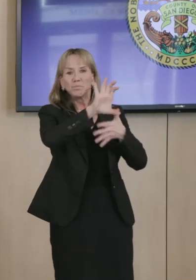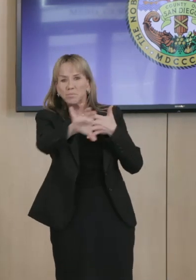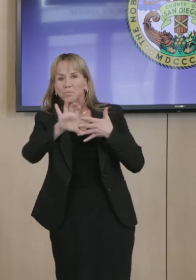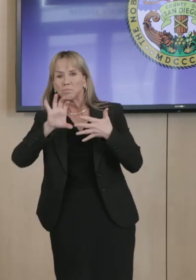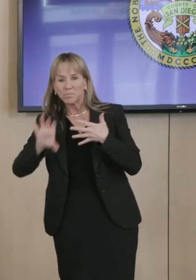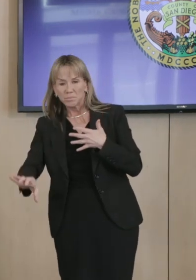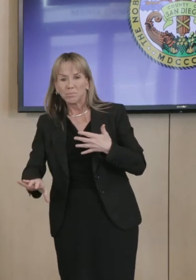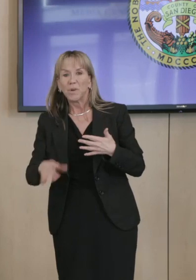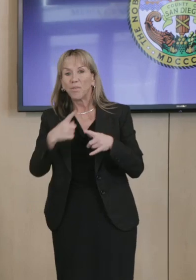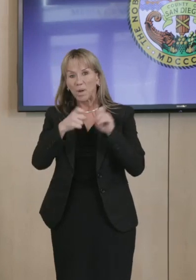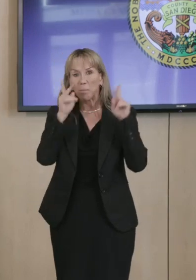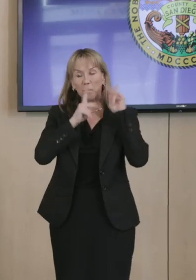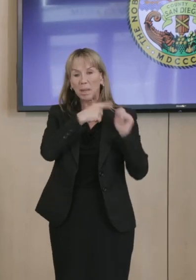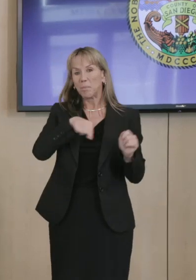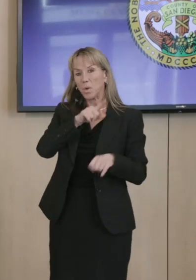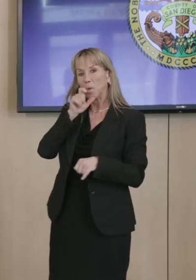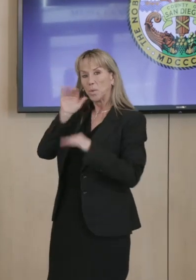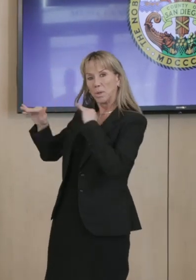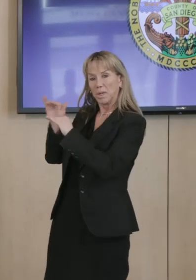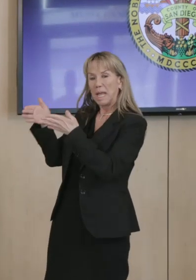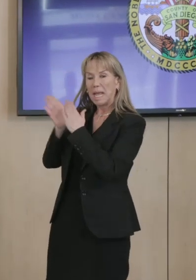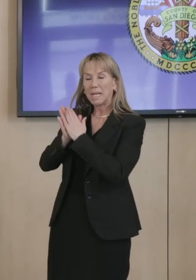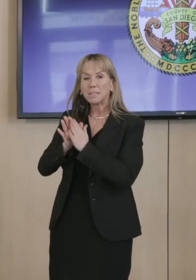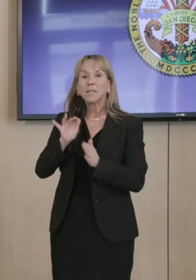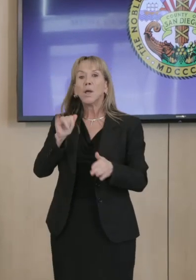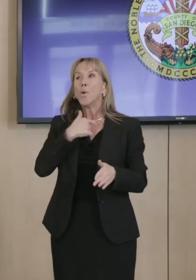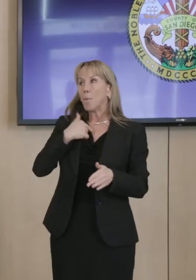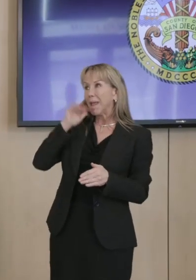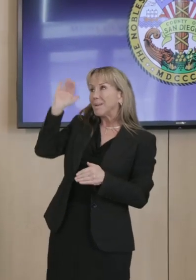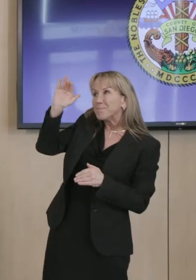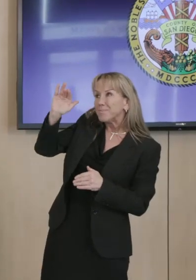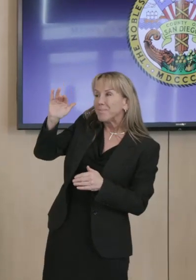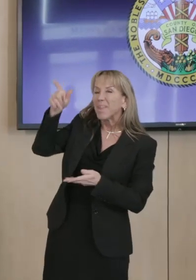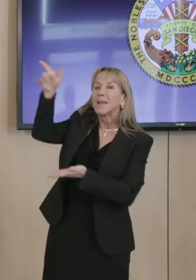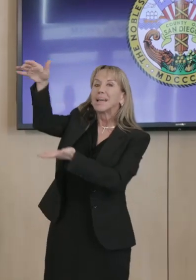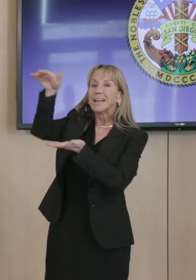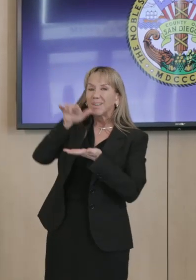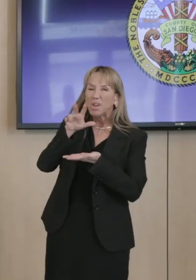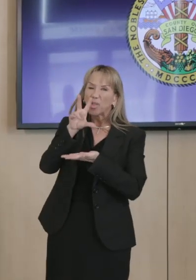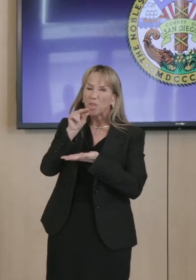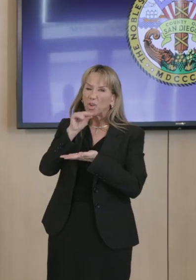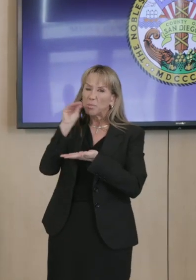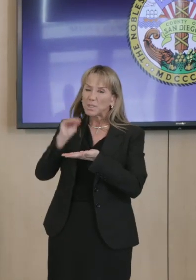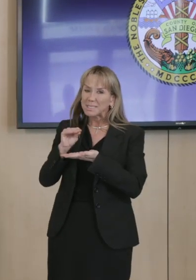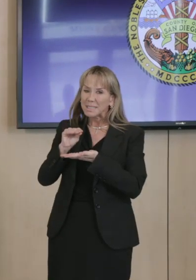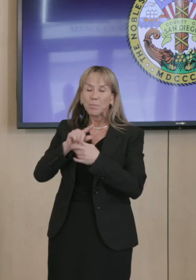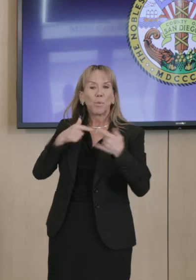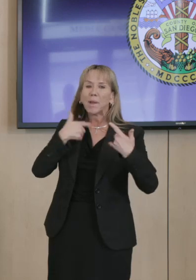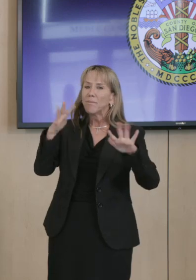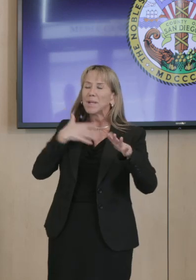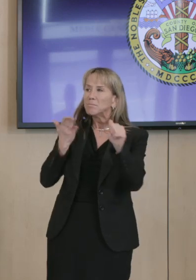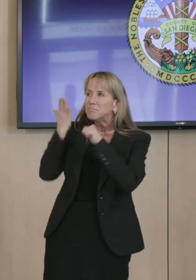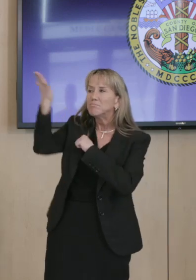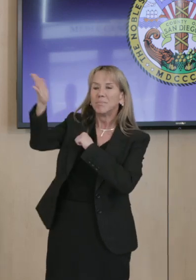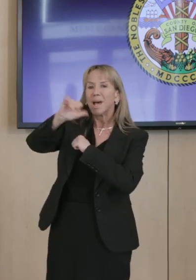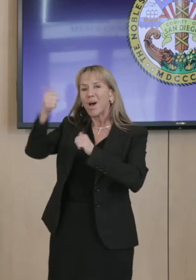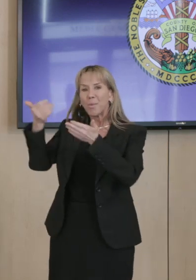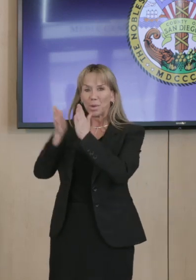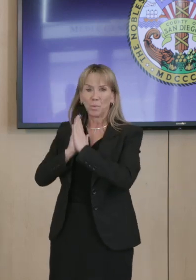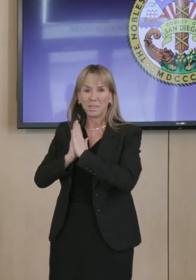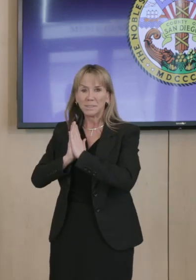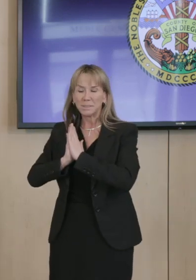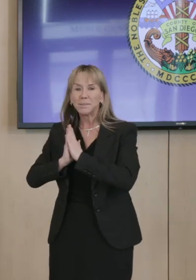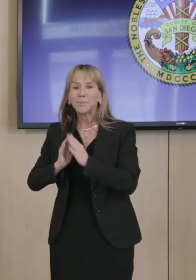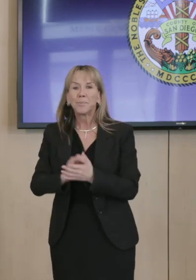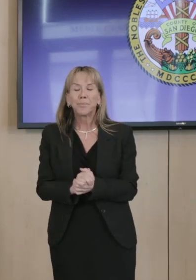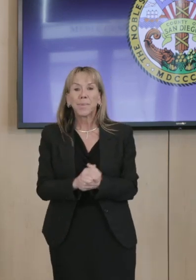in. We received about 30% of what we asked for, and we have already submitted our next request up to the state. And